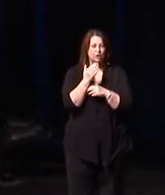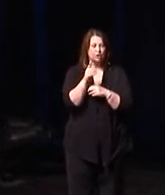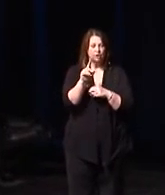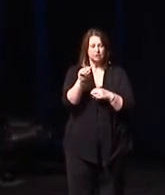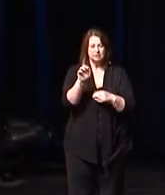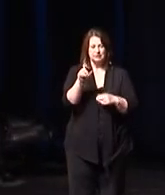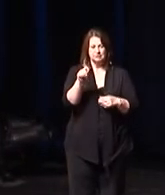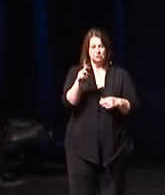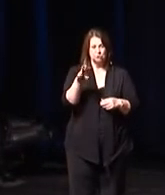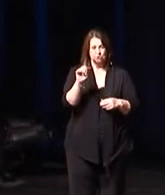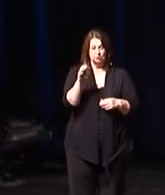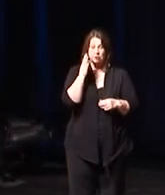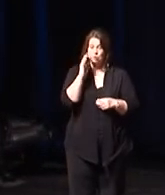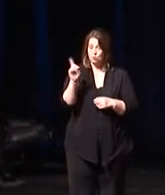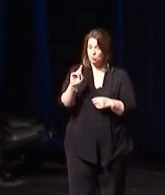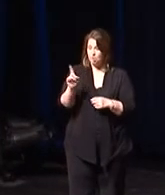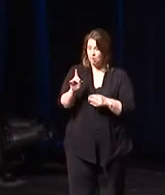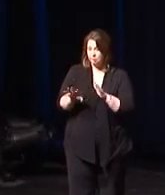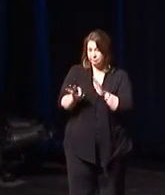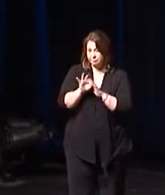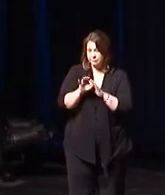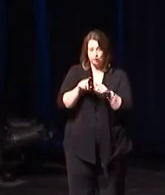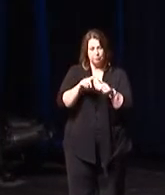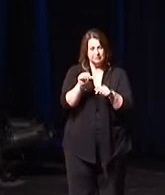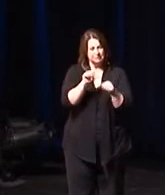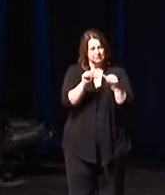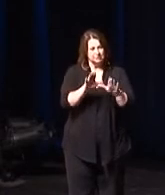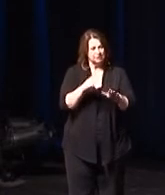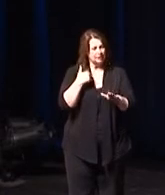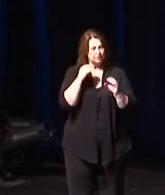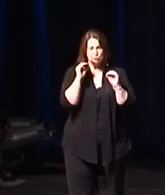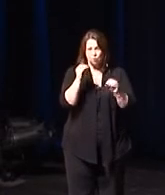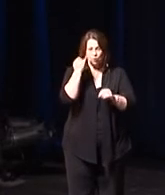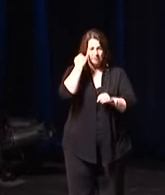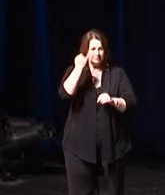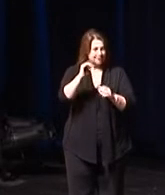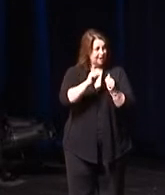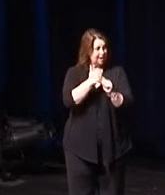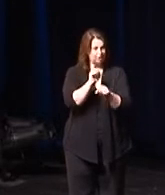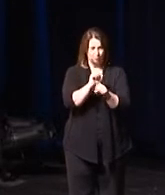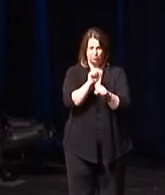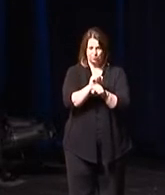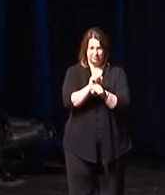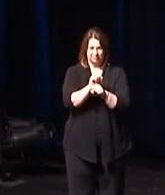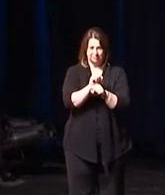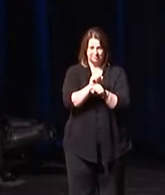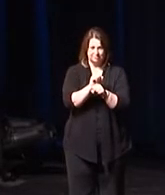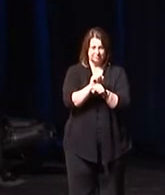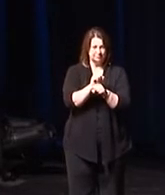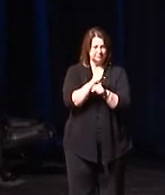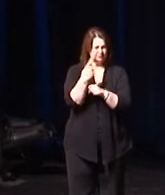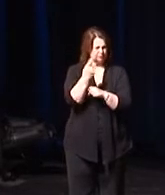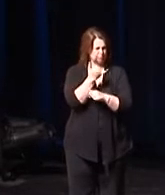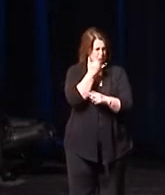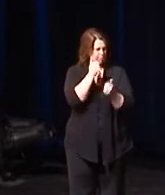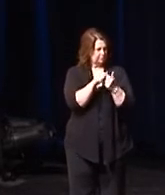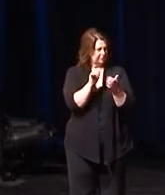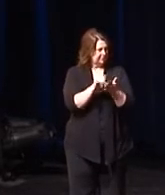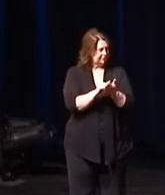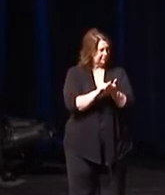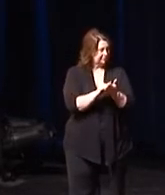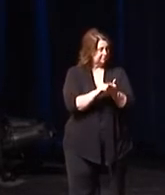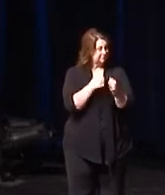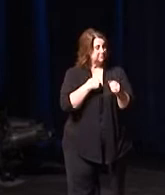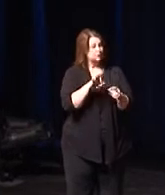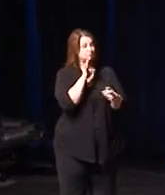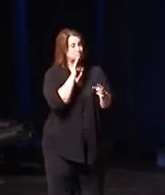They know where they're located, but scientists have absolutely no idea how they work. And there's something wrong with that. Because I talked to